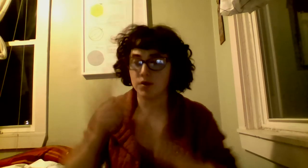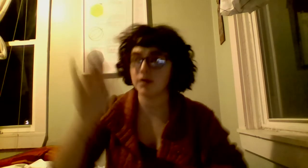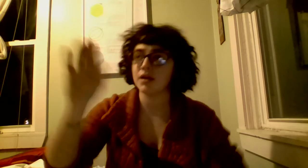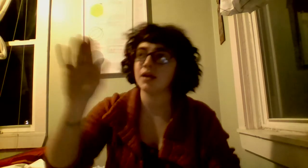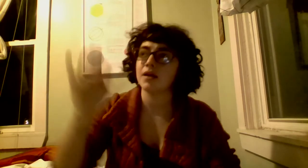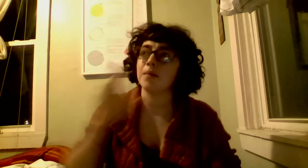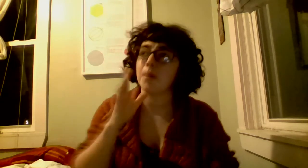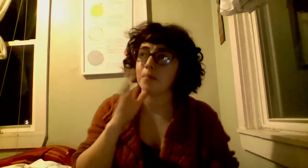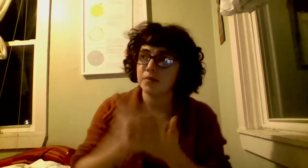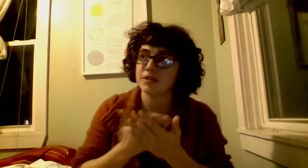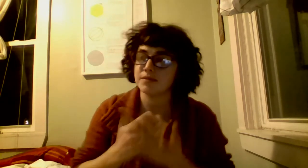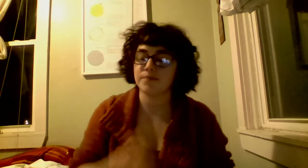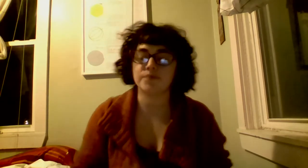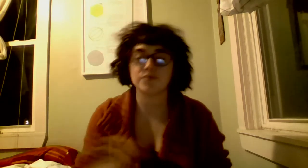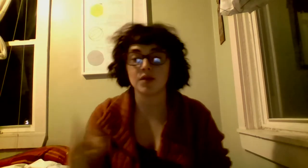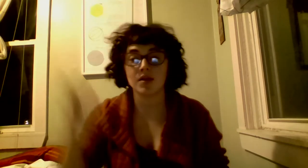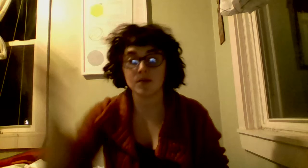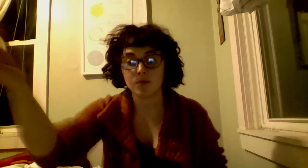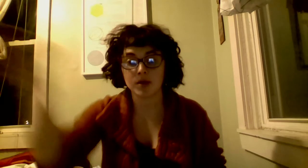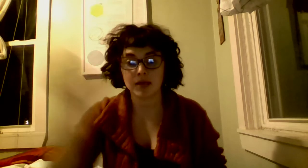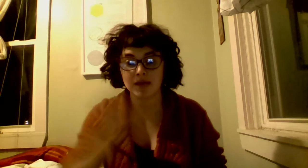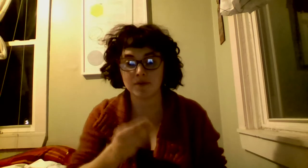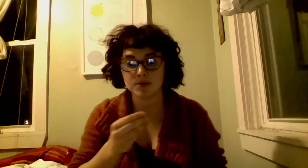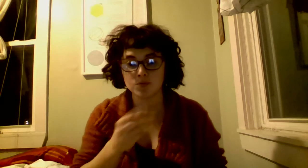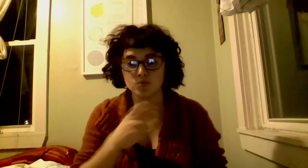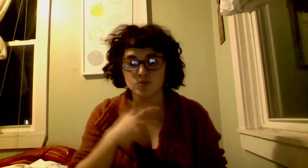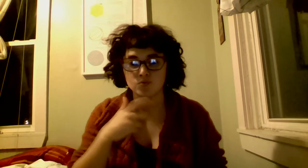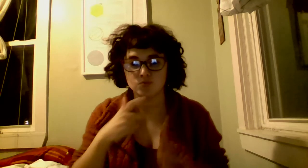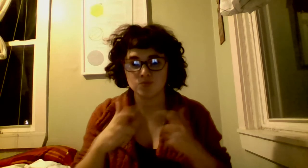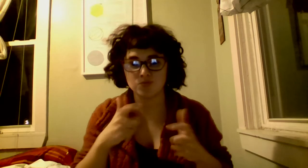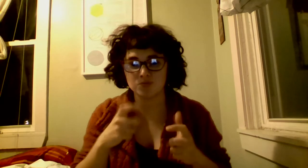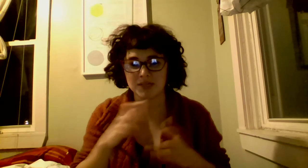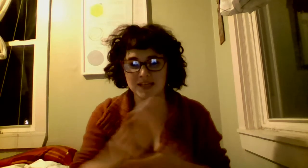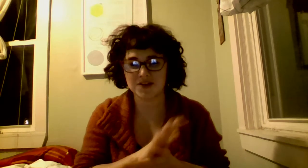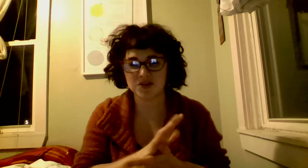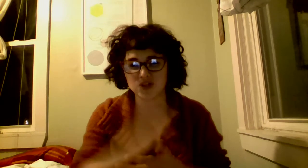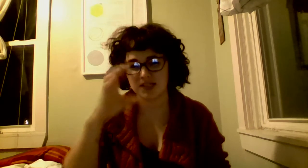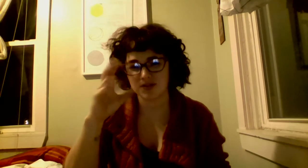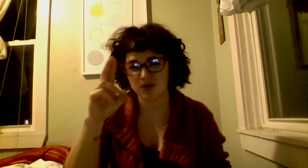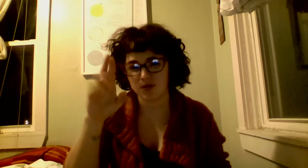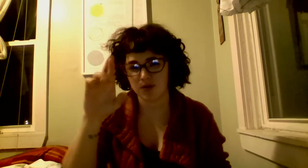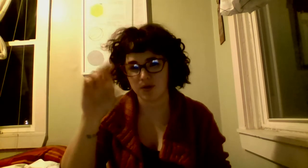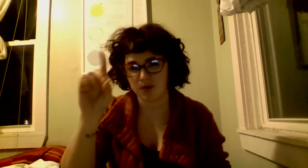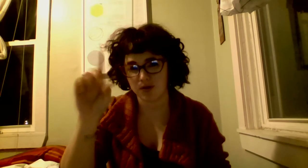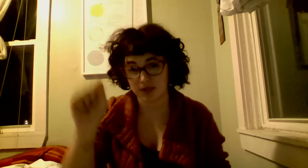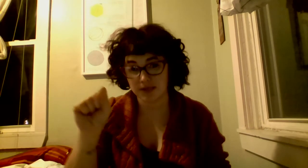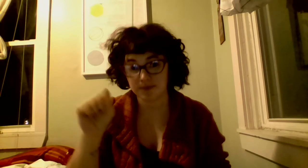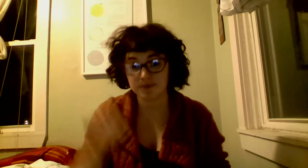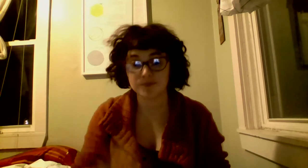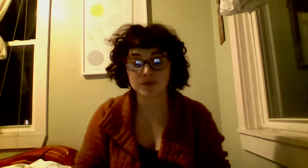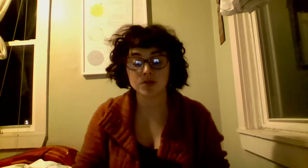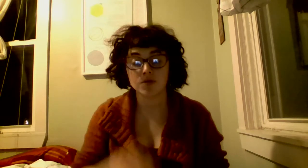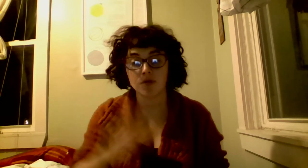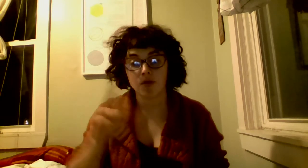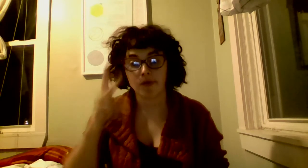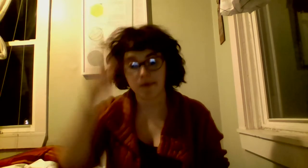backpack, put his pack on, got another axe, and walked off into the woods. There he found those big trees, put his back